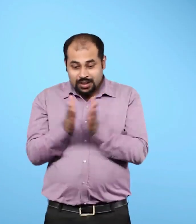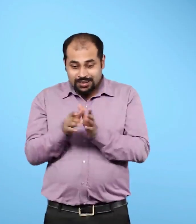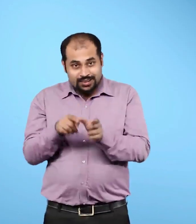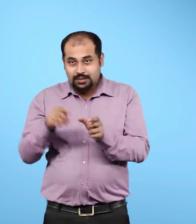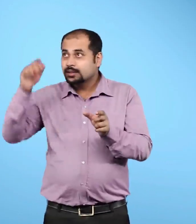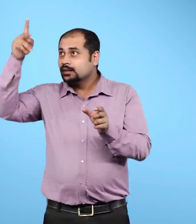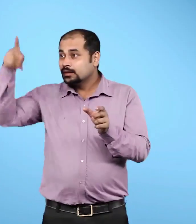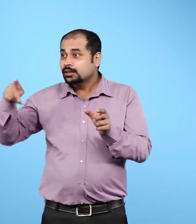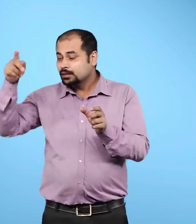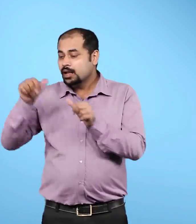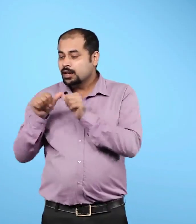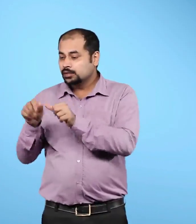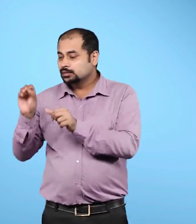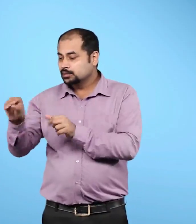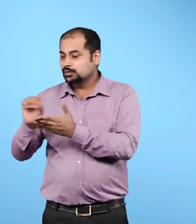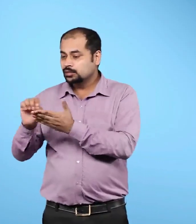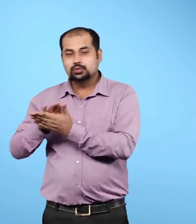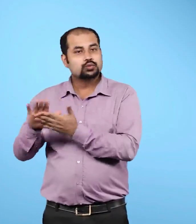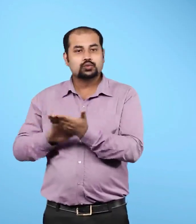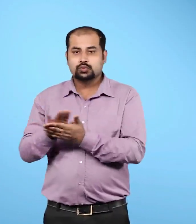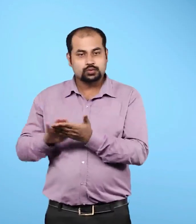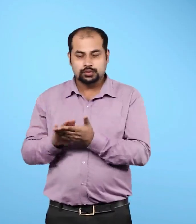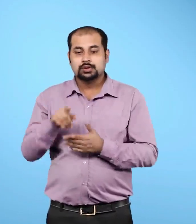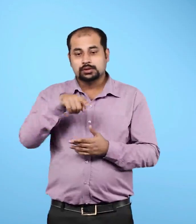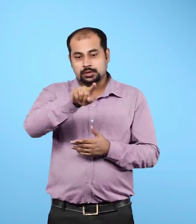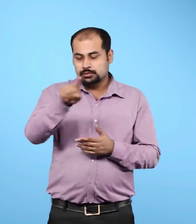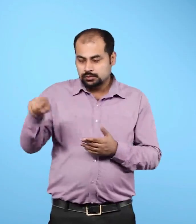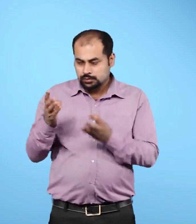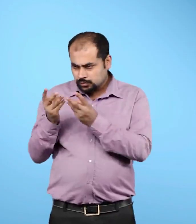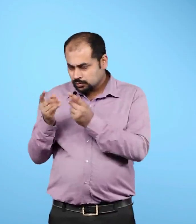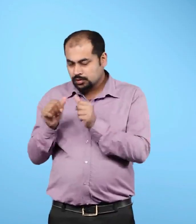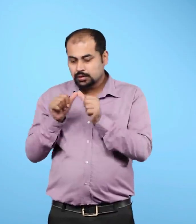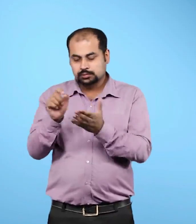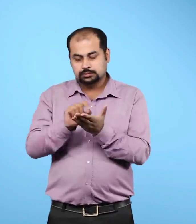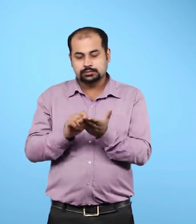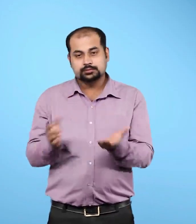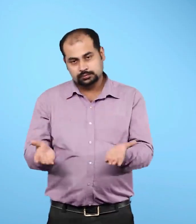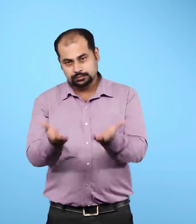3, Column 1, Total. Column 2, Rupees dash.